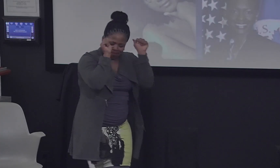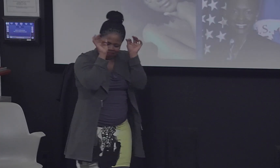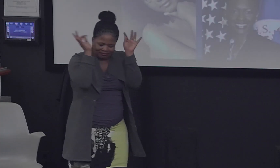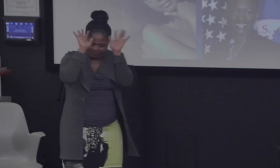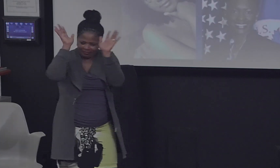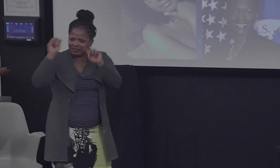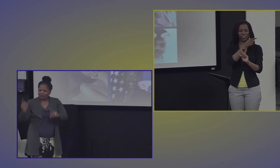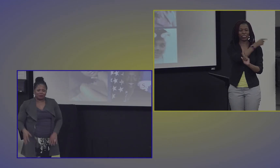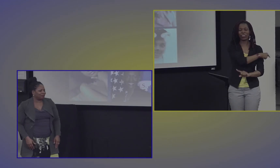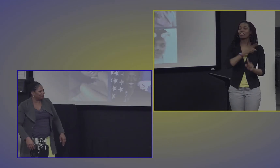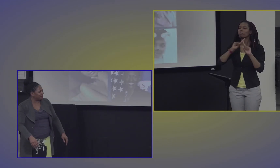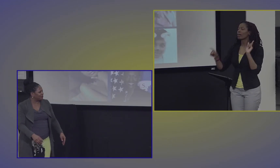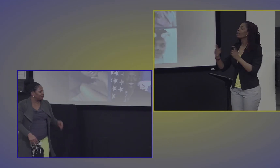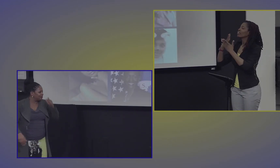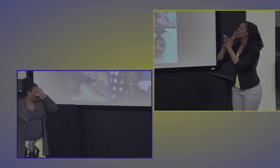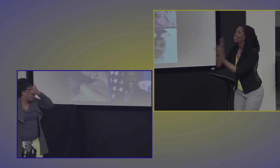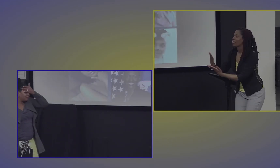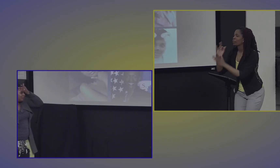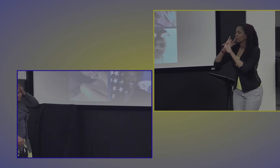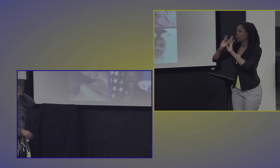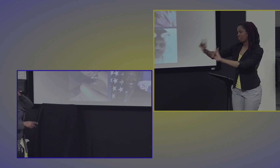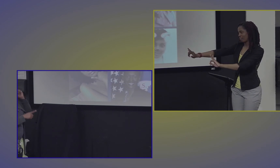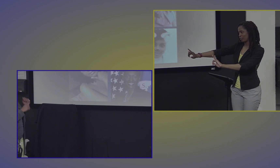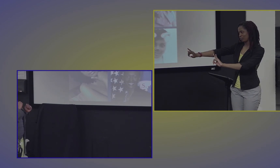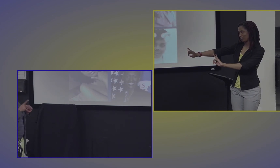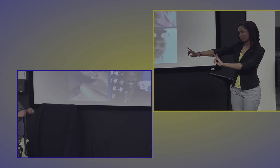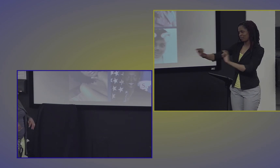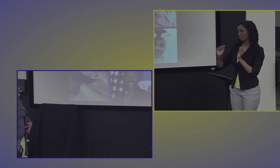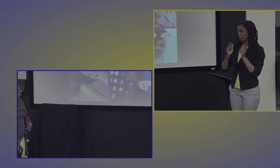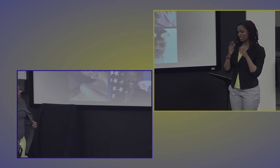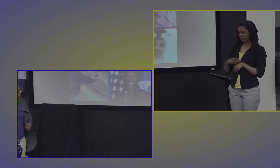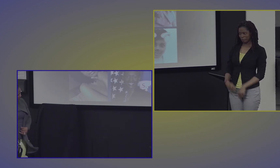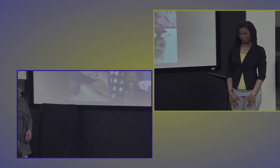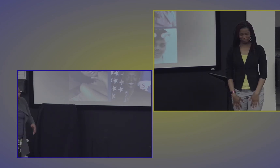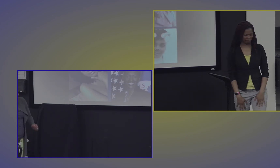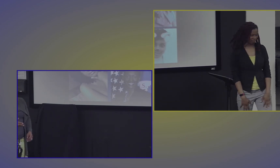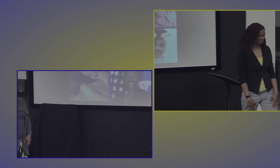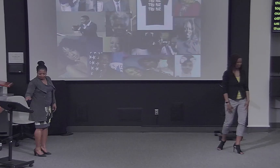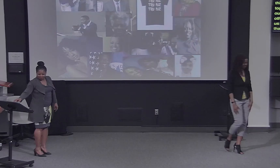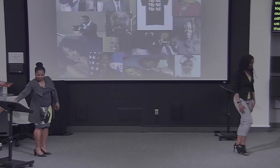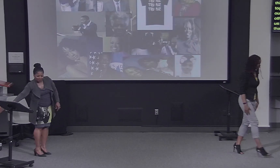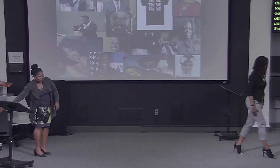that. So I'm not going to say more. I digress. But again, thank you so much. Love you big time.